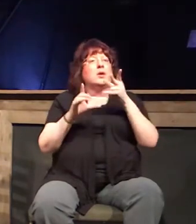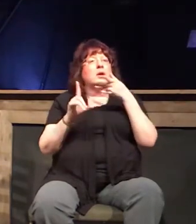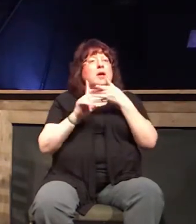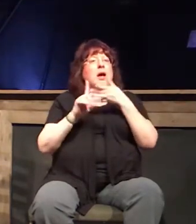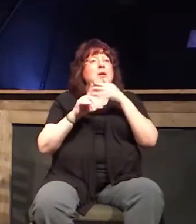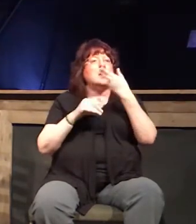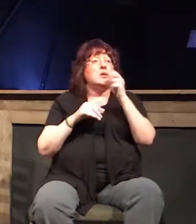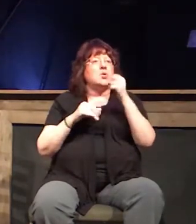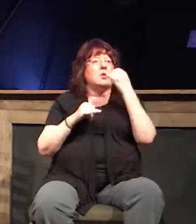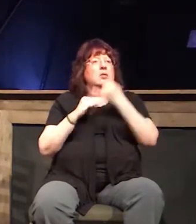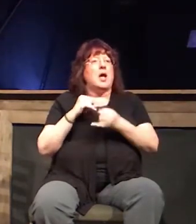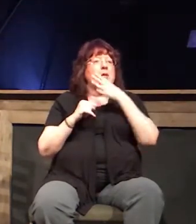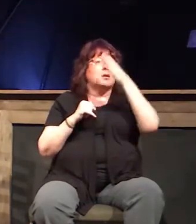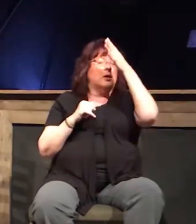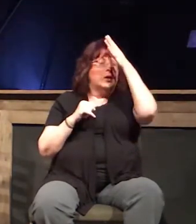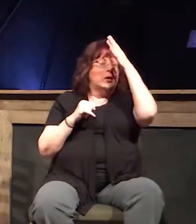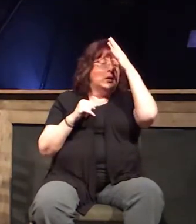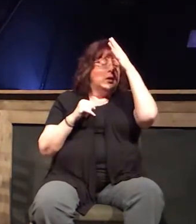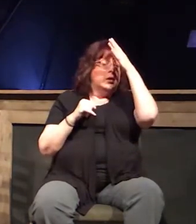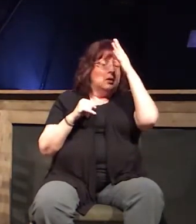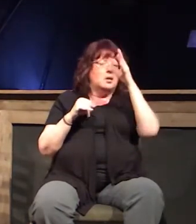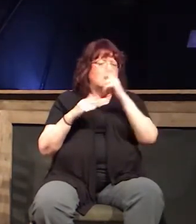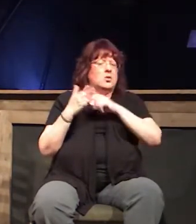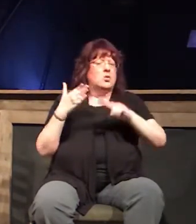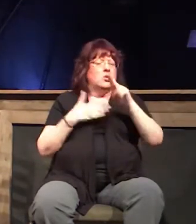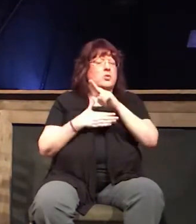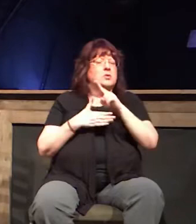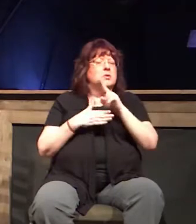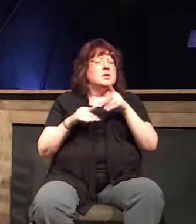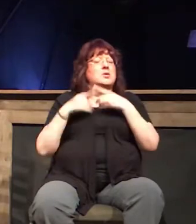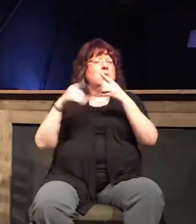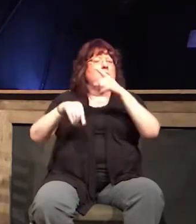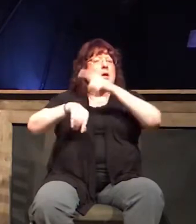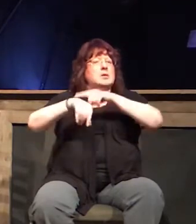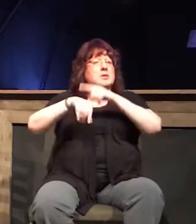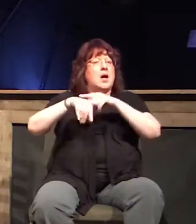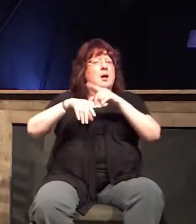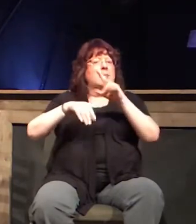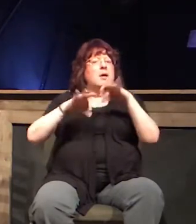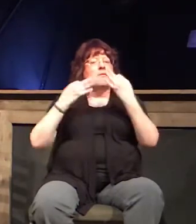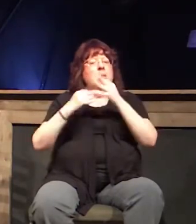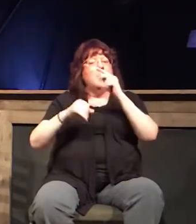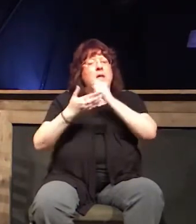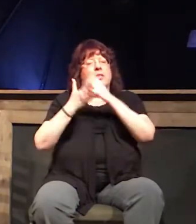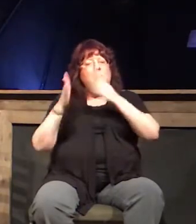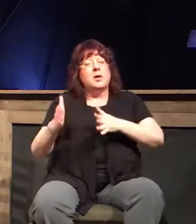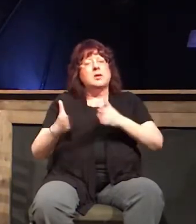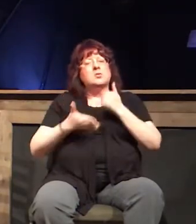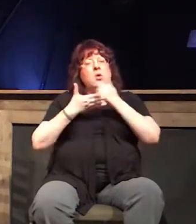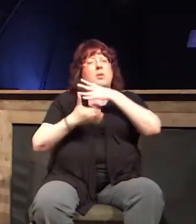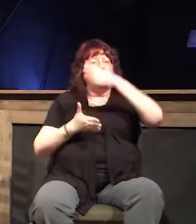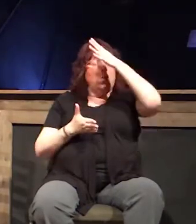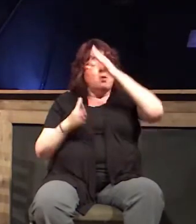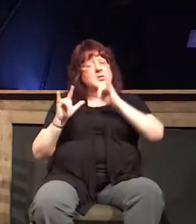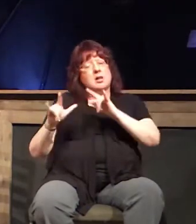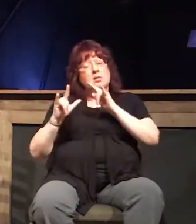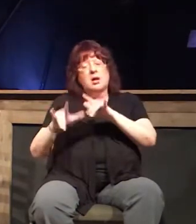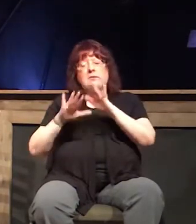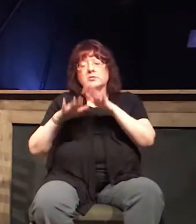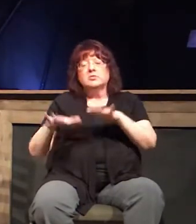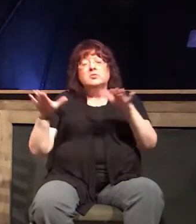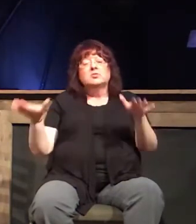on Monday night for our last parent university of the semester. And he donates his time as a family therapist. He donates his time to help parents love their